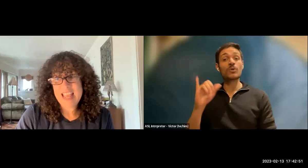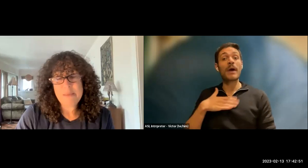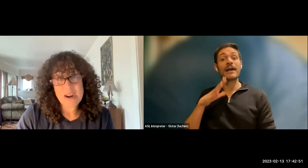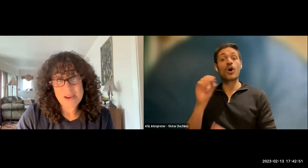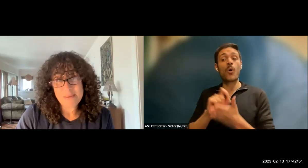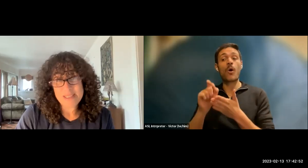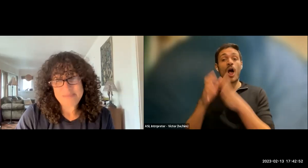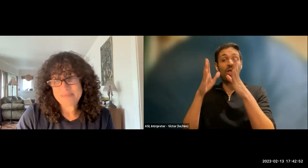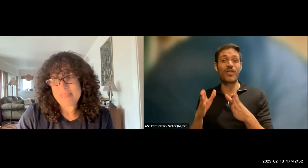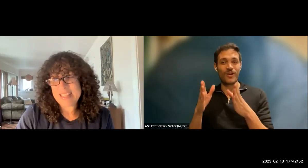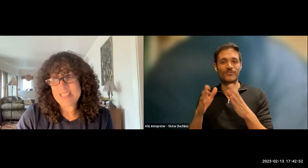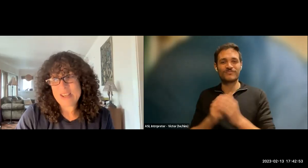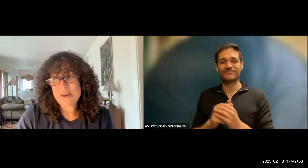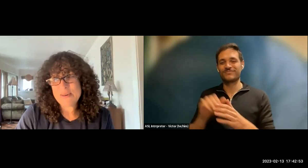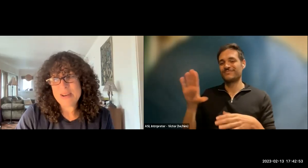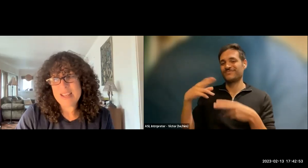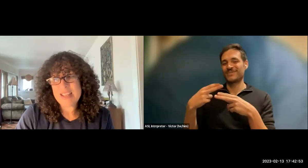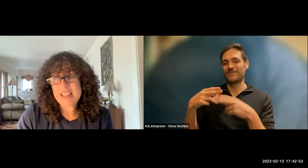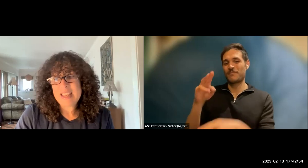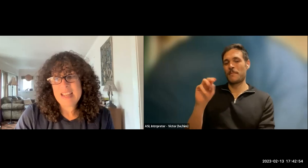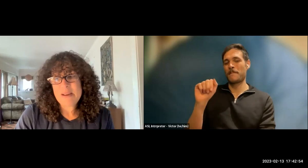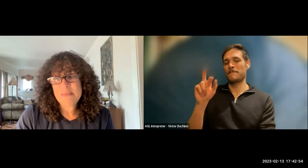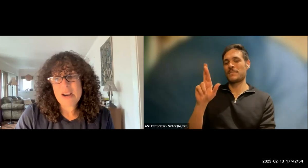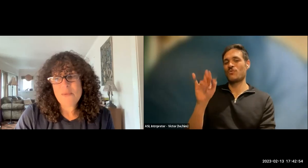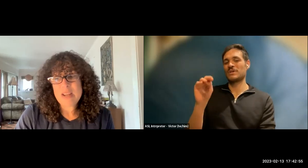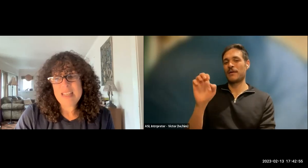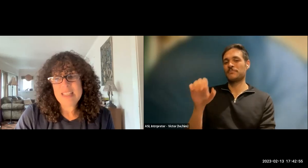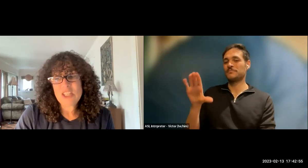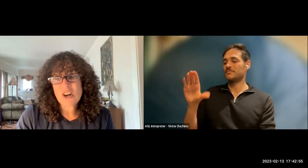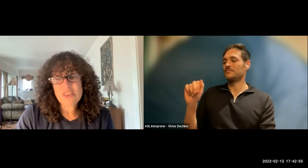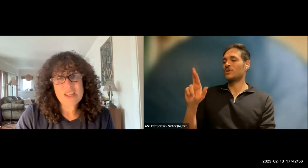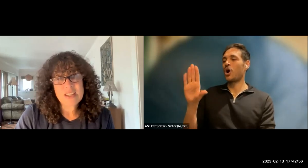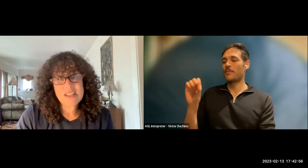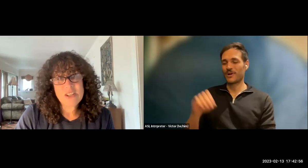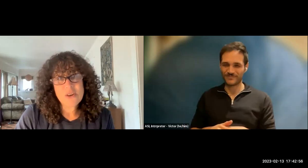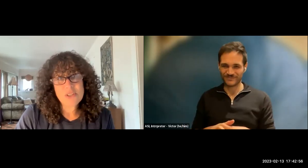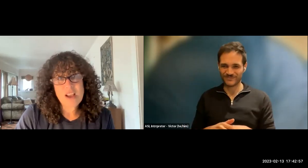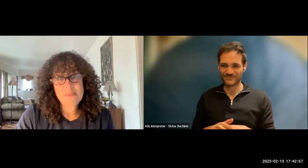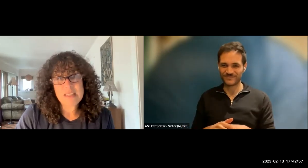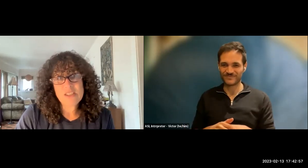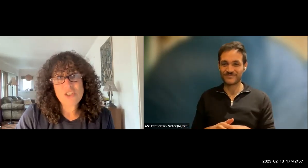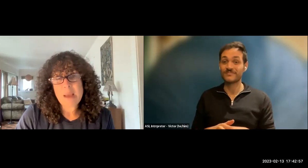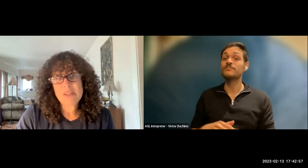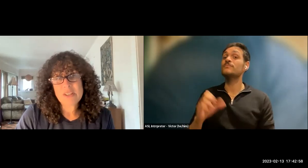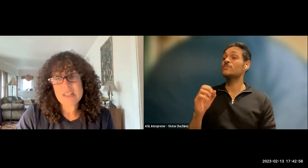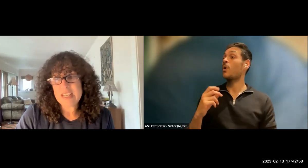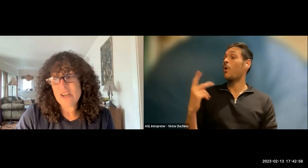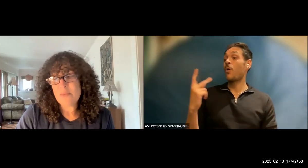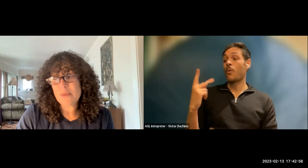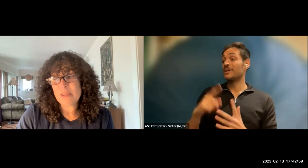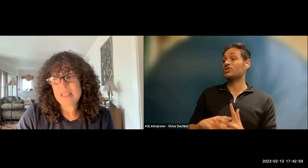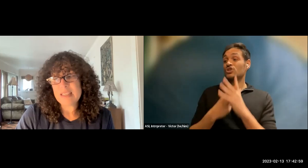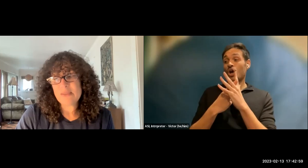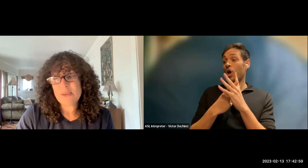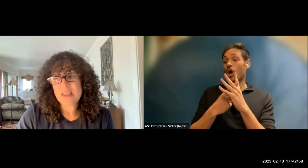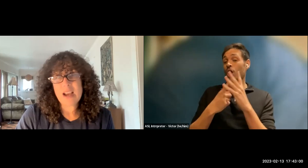Abolition, Mariame Kaba. So Mariame, we start the No Soft Police chapter in